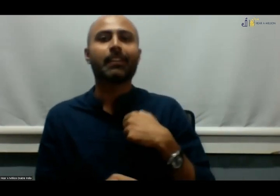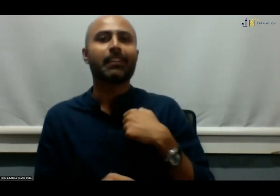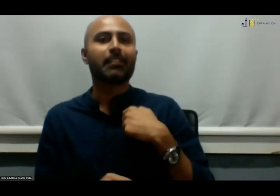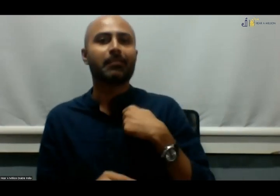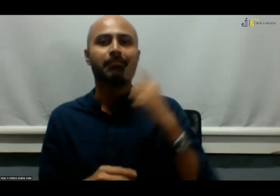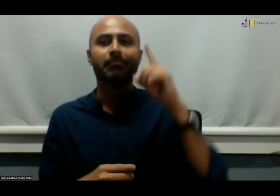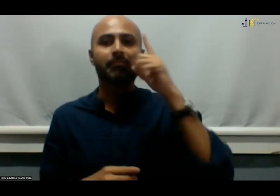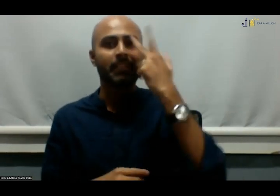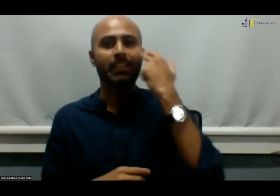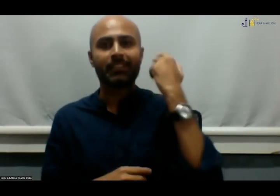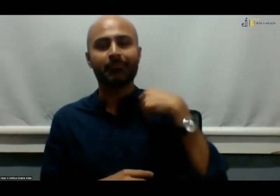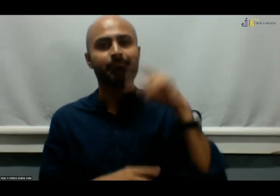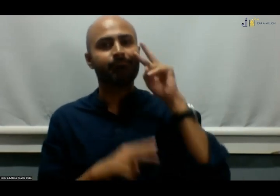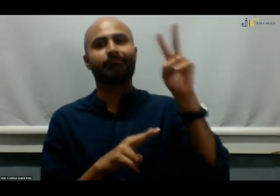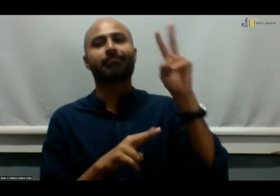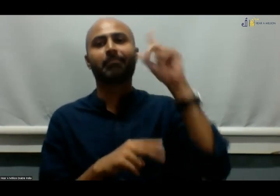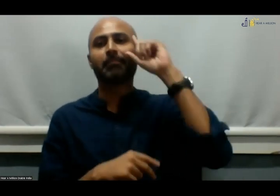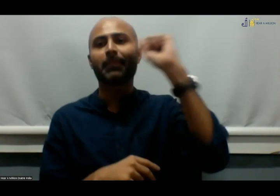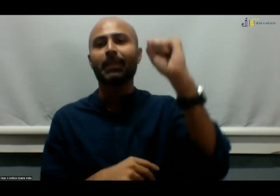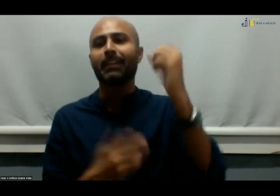Yes, at last I